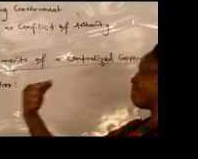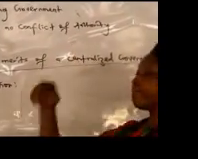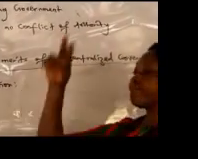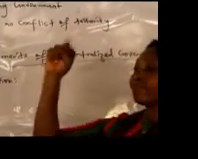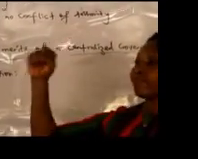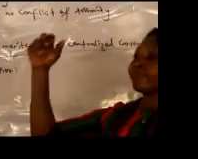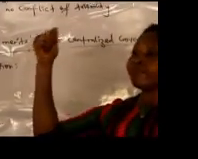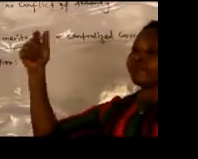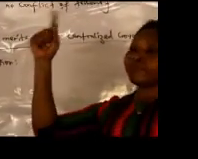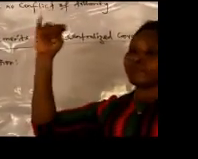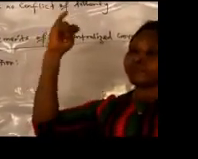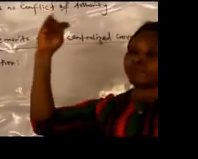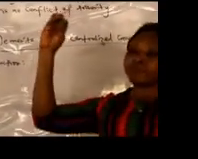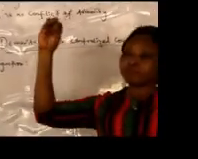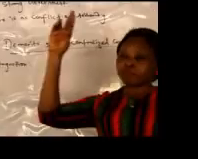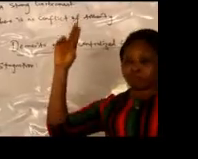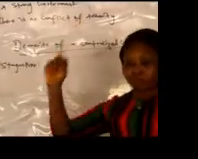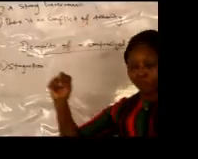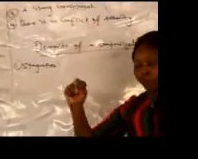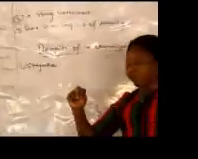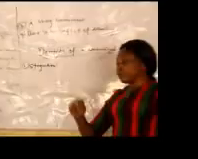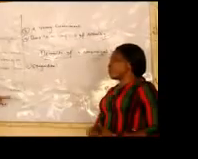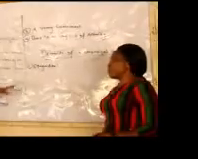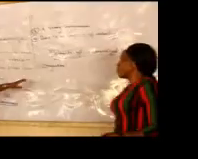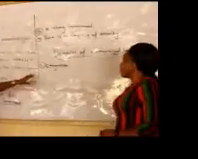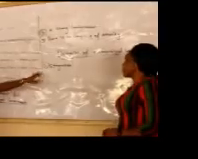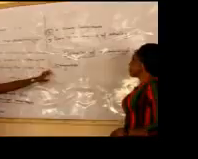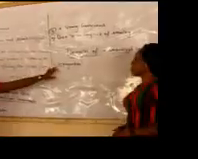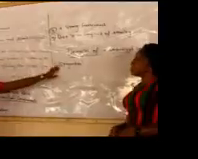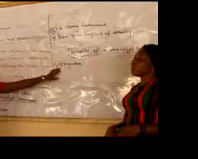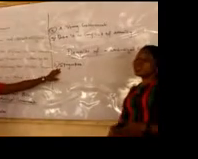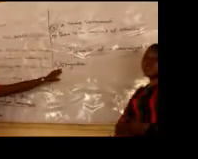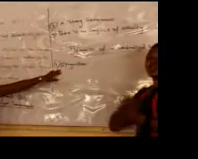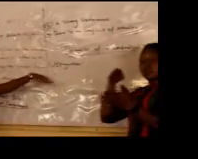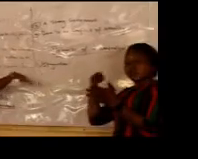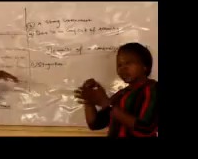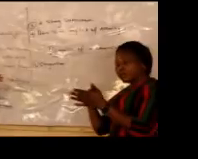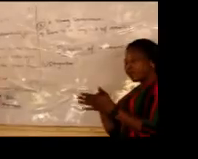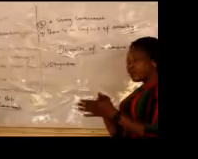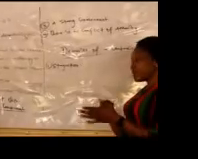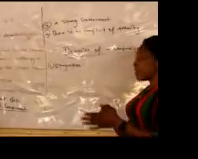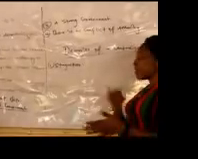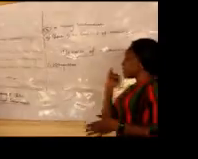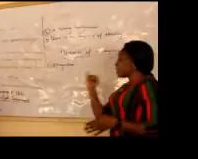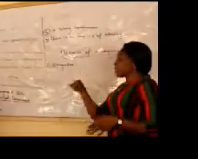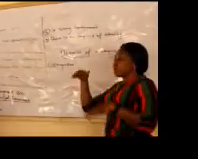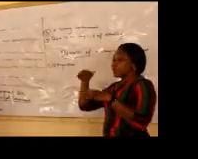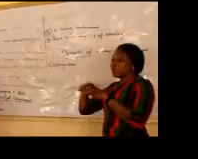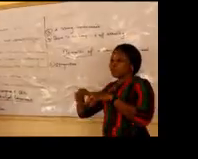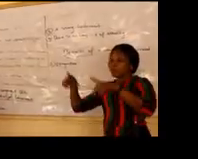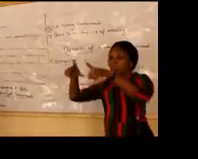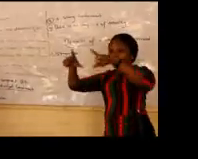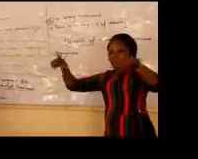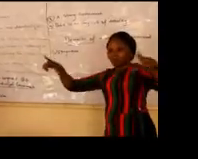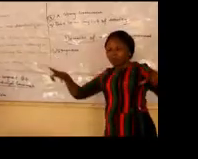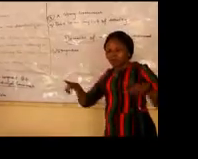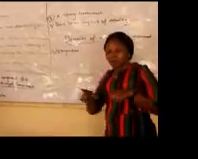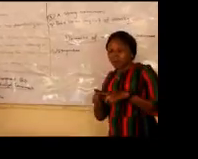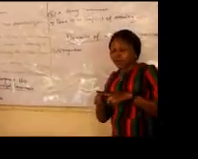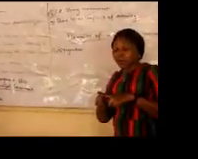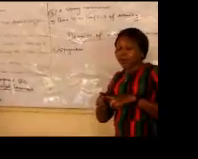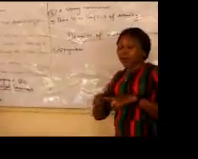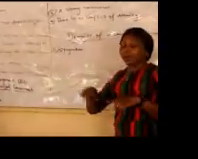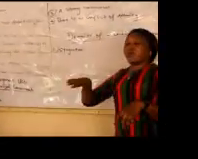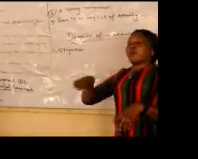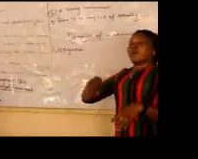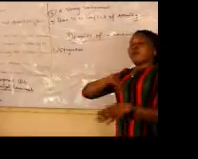Now this system makes for stagnation in the local government because it doesn't quickly attend or respond to the